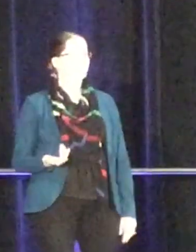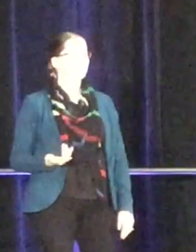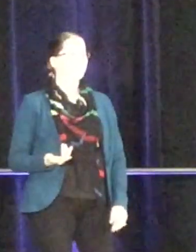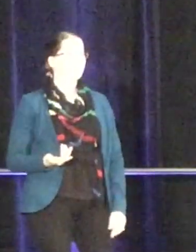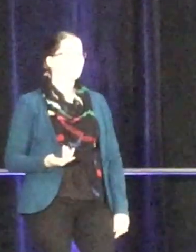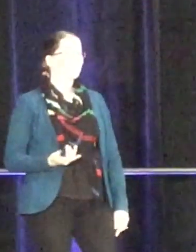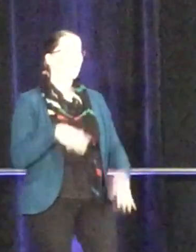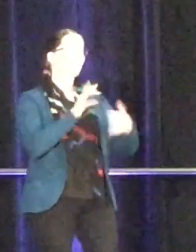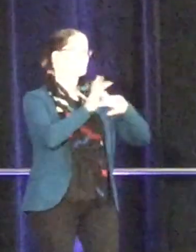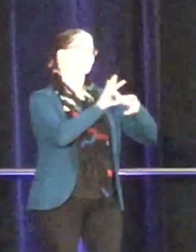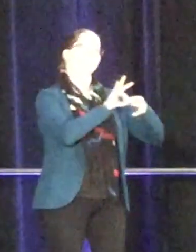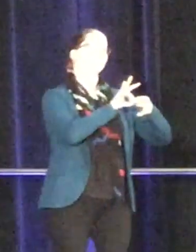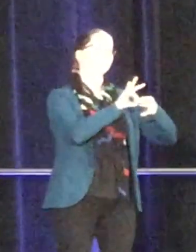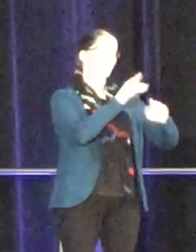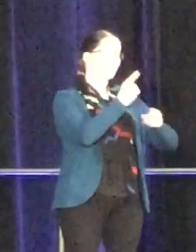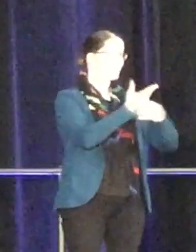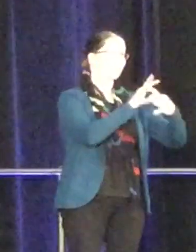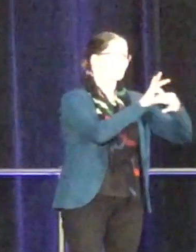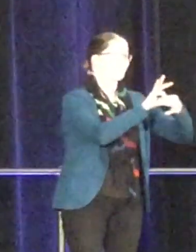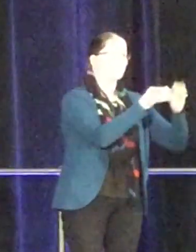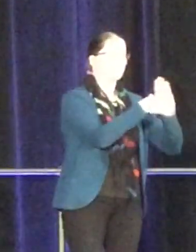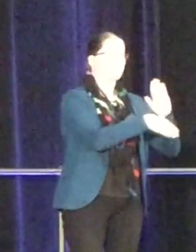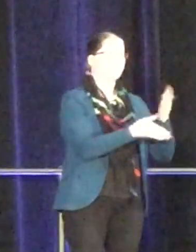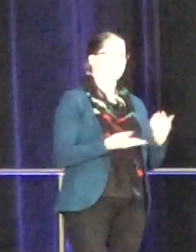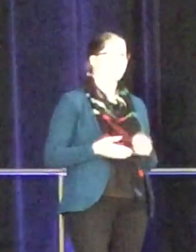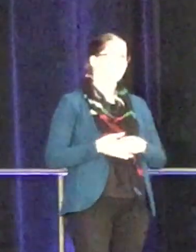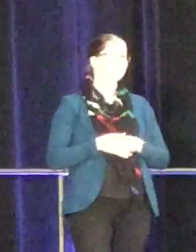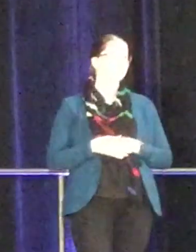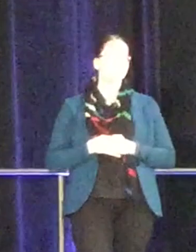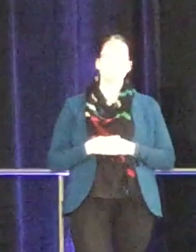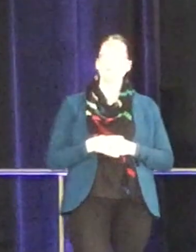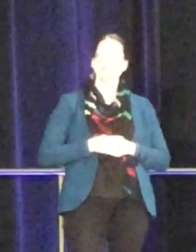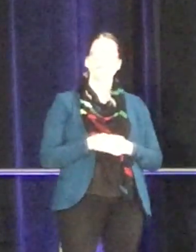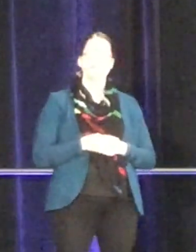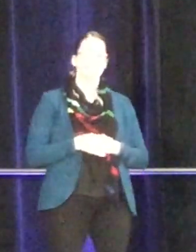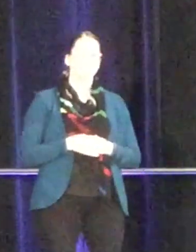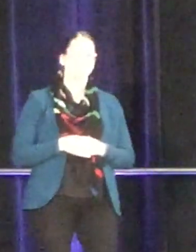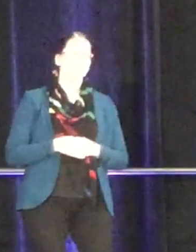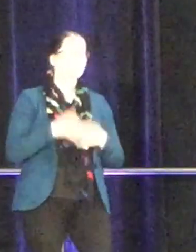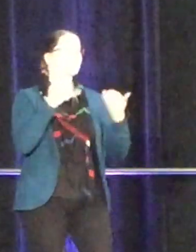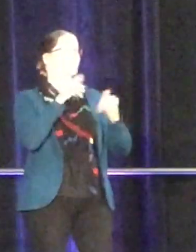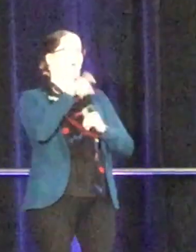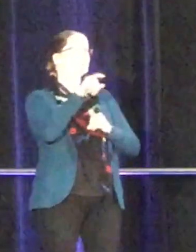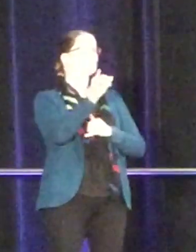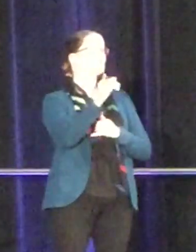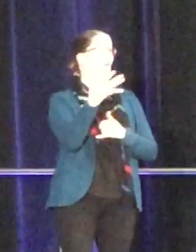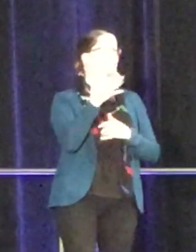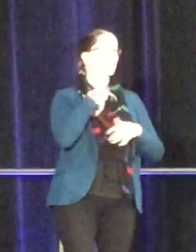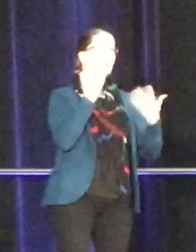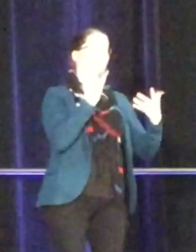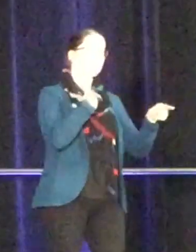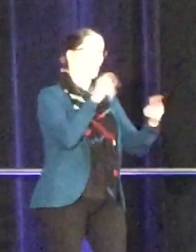And then we got him. We got him. Now don't worry, we still have to do what? Build